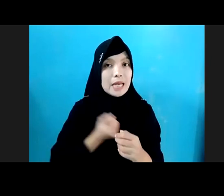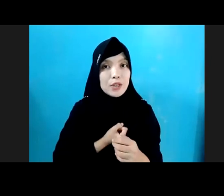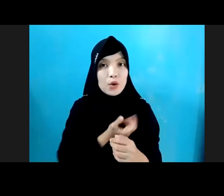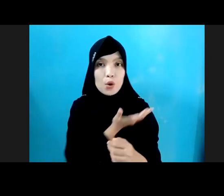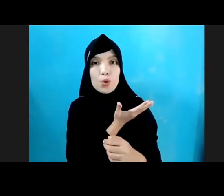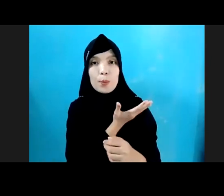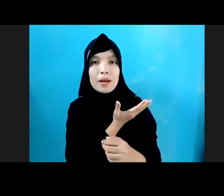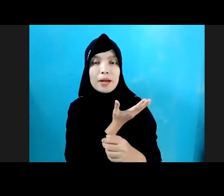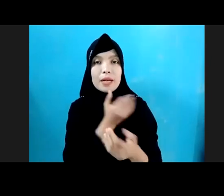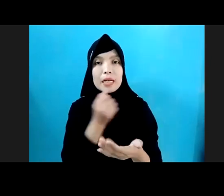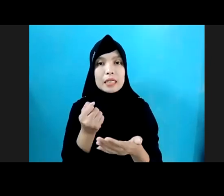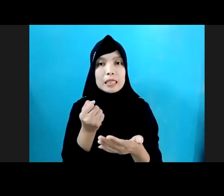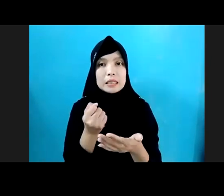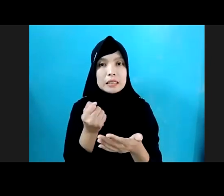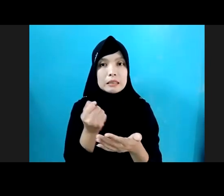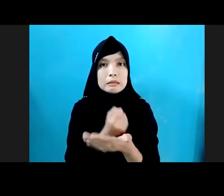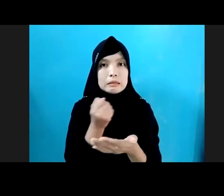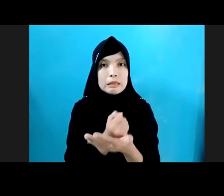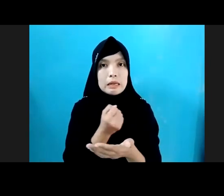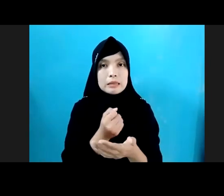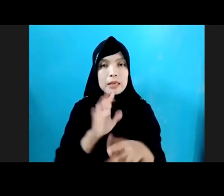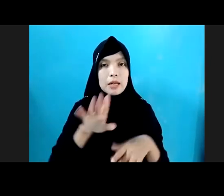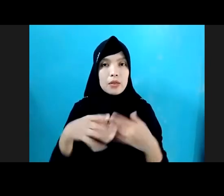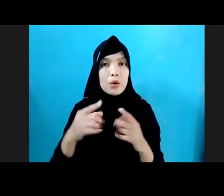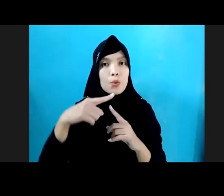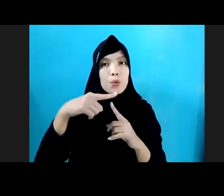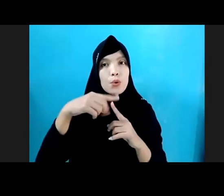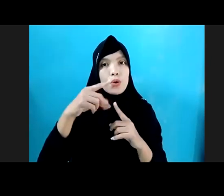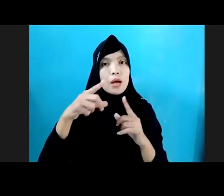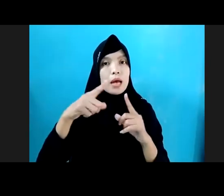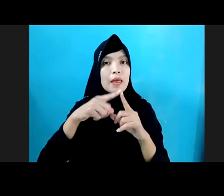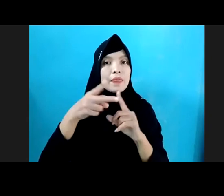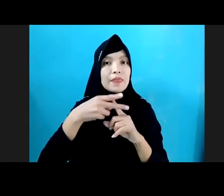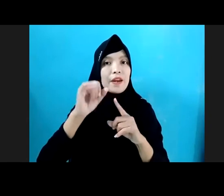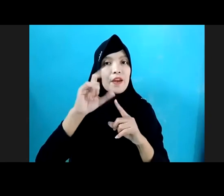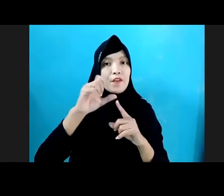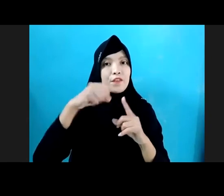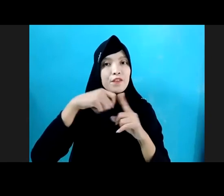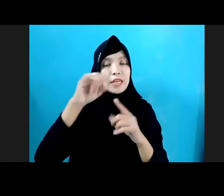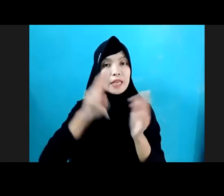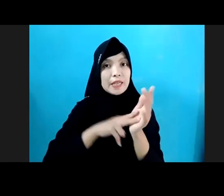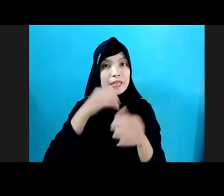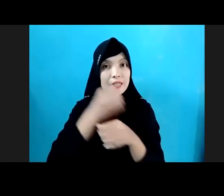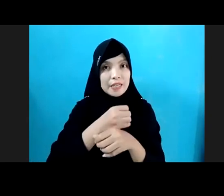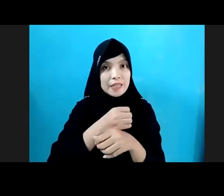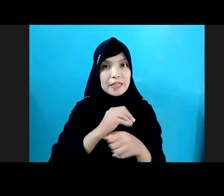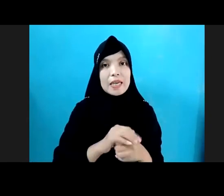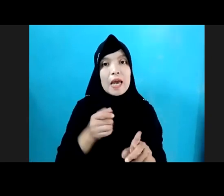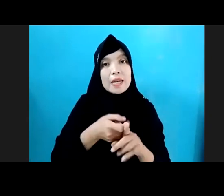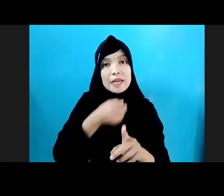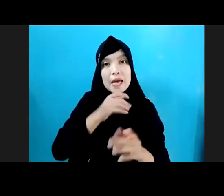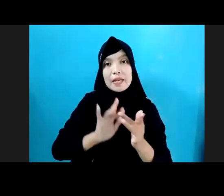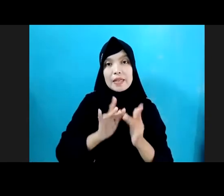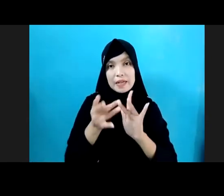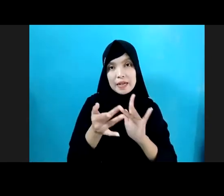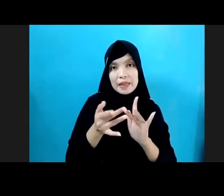Times The Number Since The Year Before COVID So The Links Can Be Made Directly To The